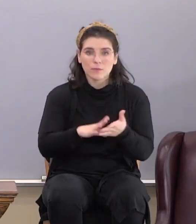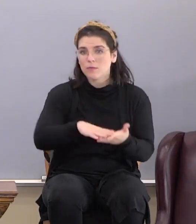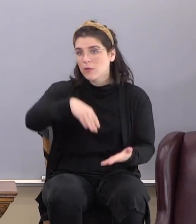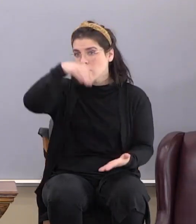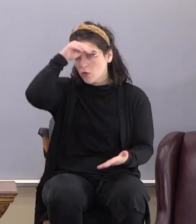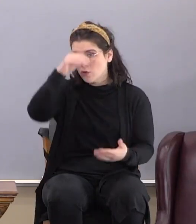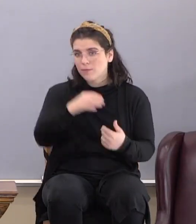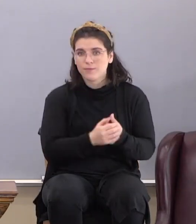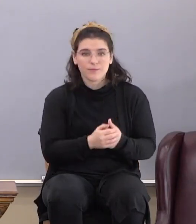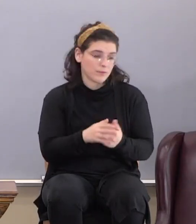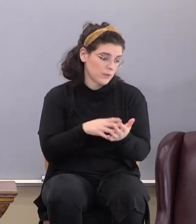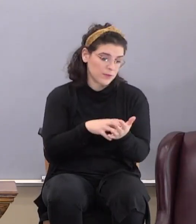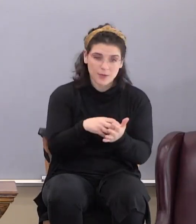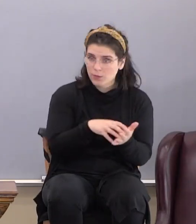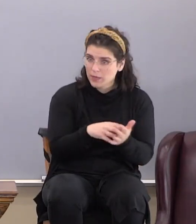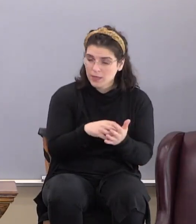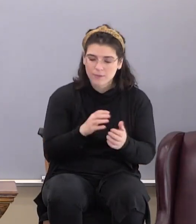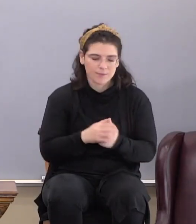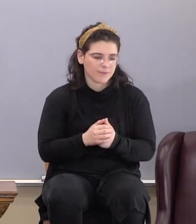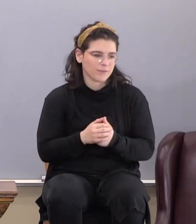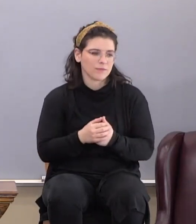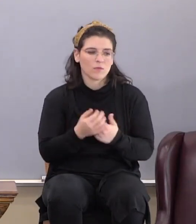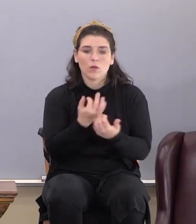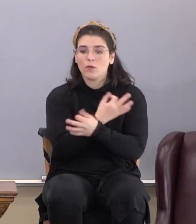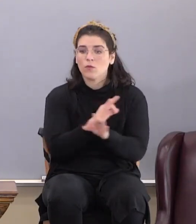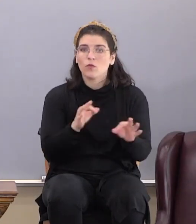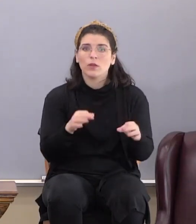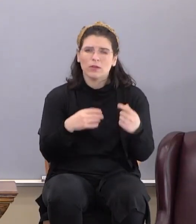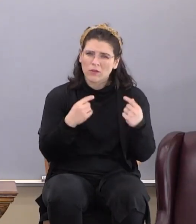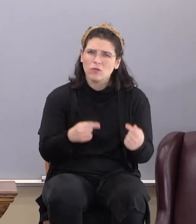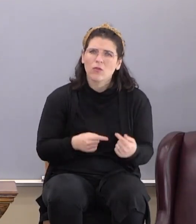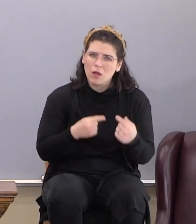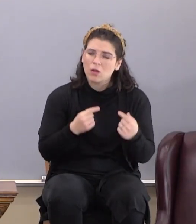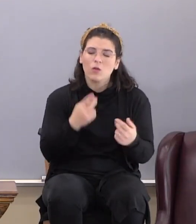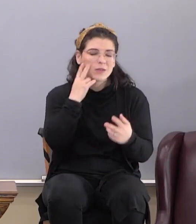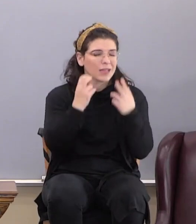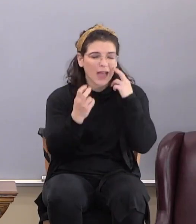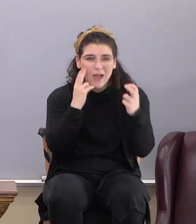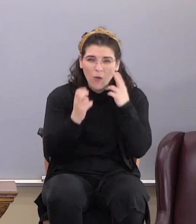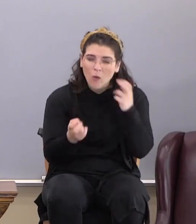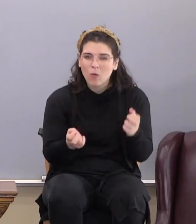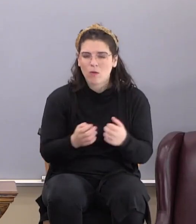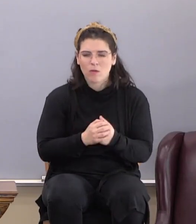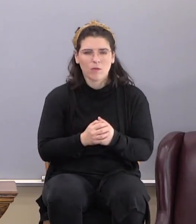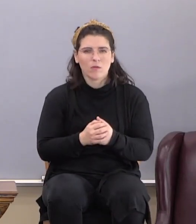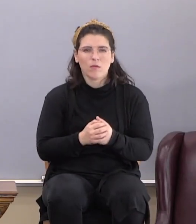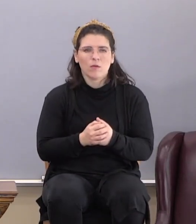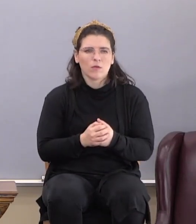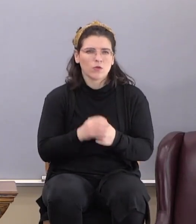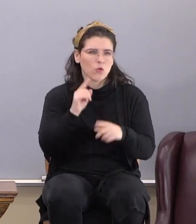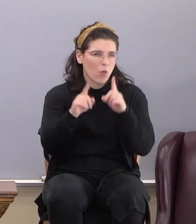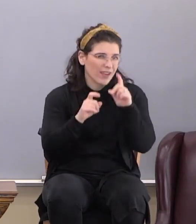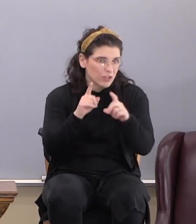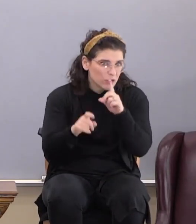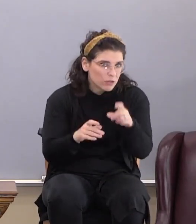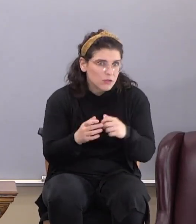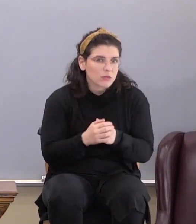We're free to be weak. We're free to struggle. We're free to doubt. We're free to